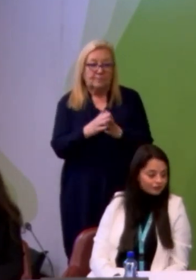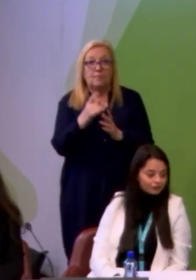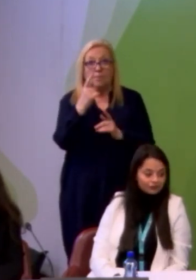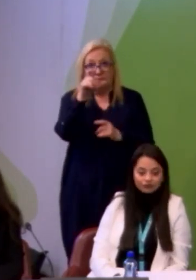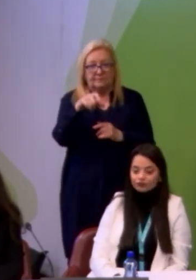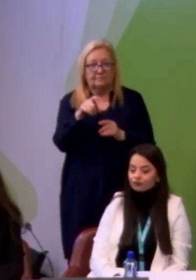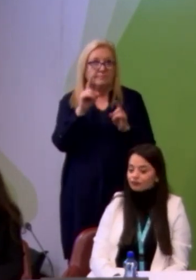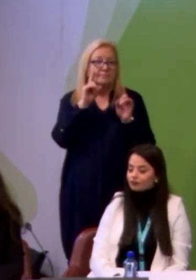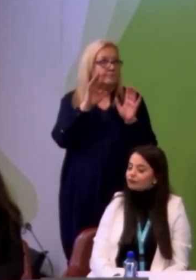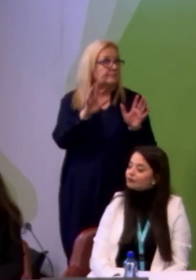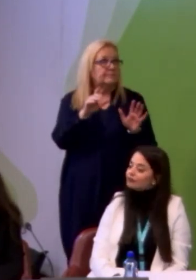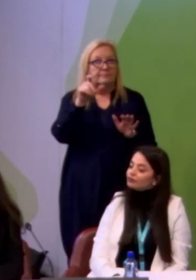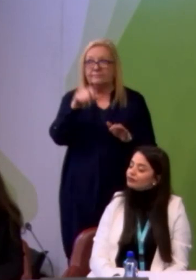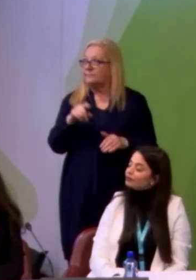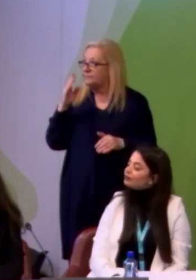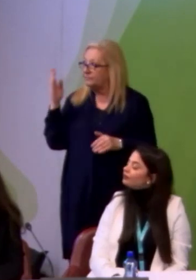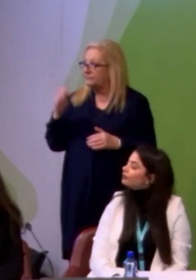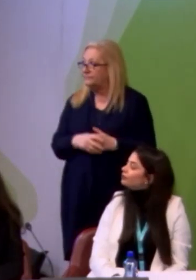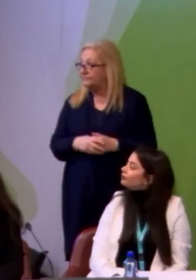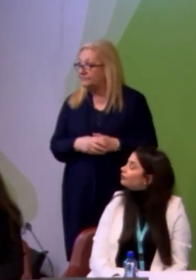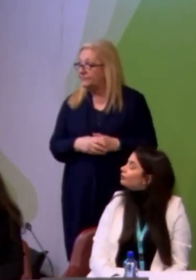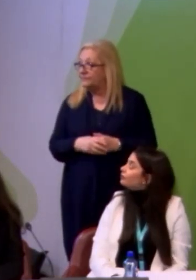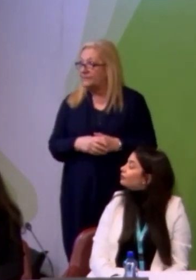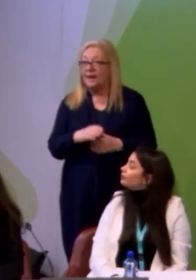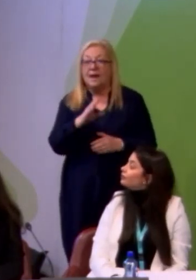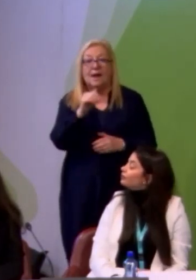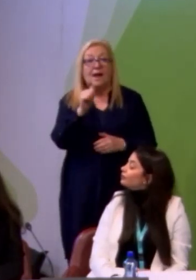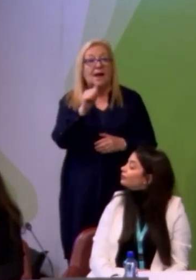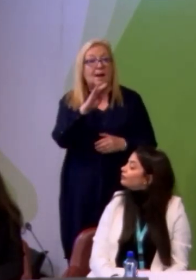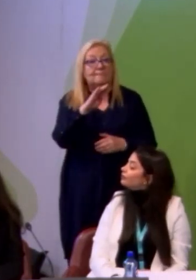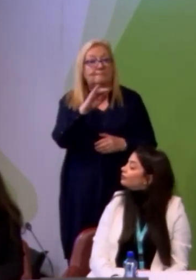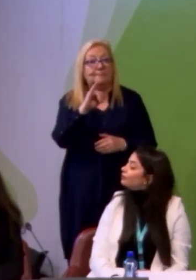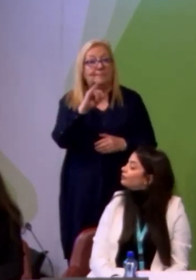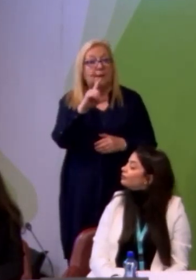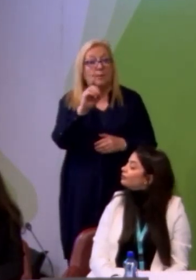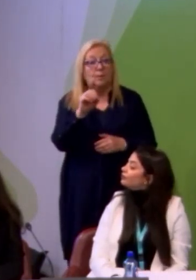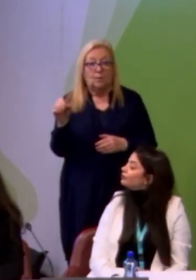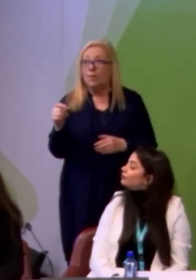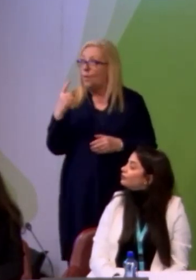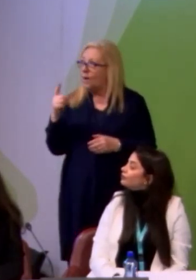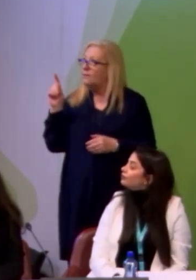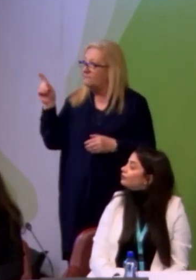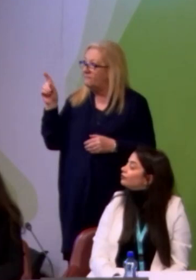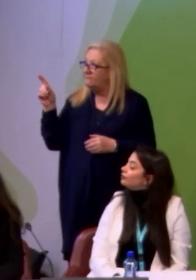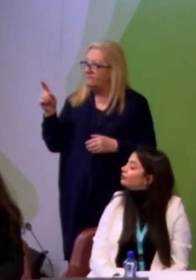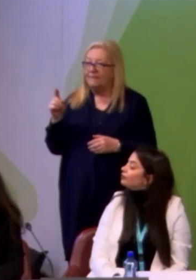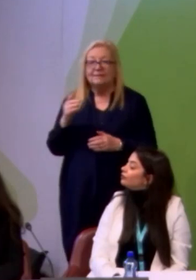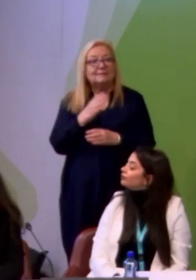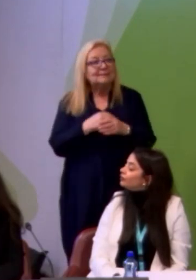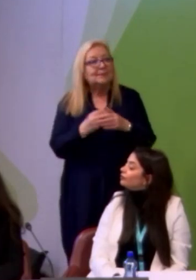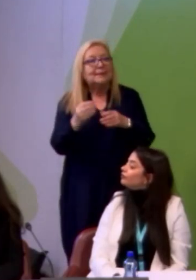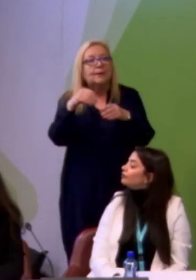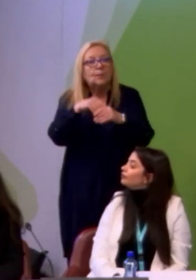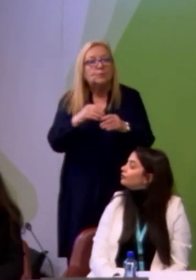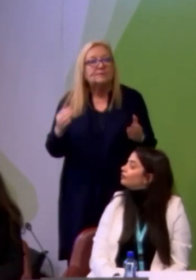people there. Abilo is one of 60 disability inclusion facilitators. He is a young blind qualified